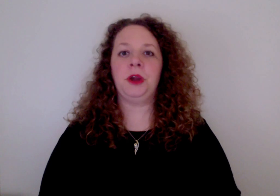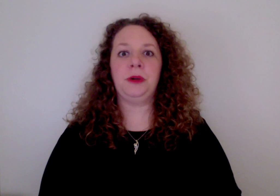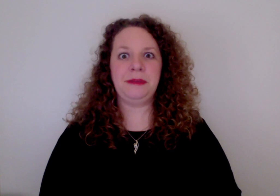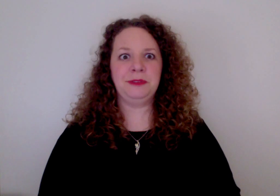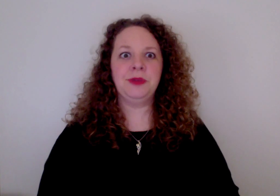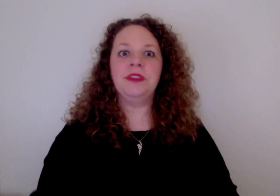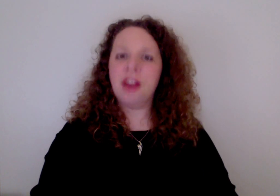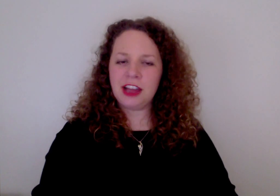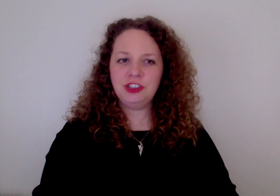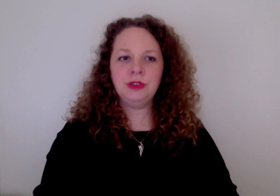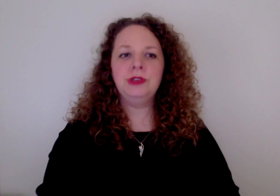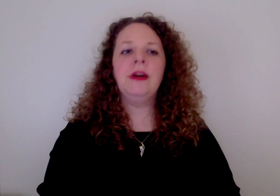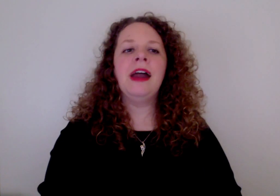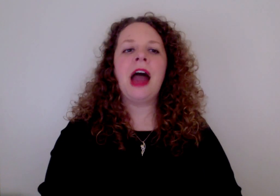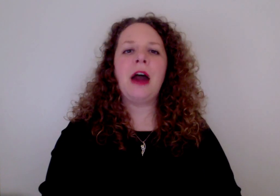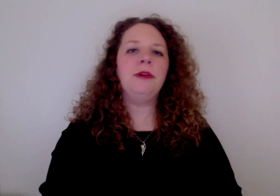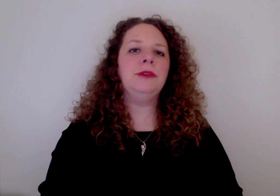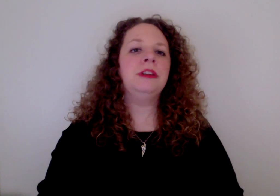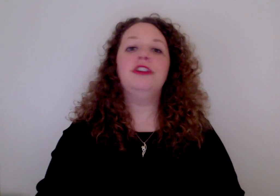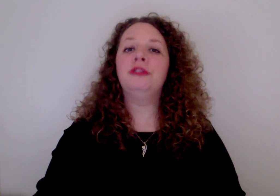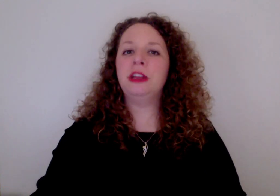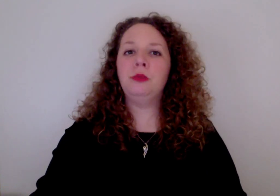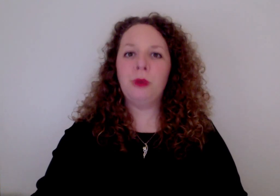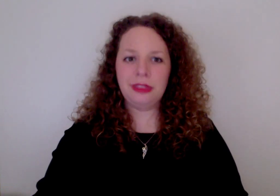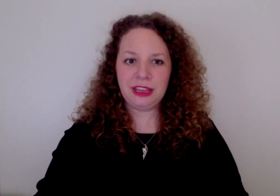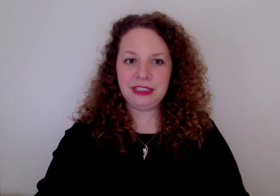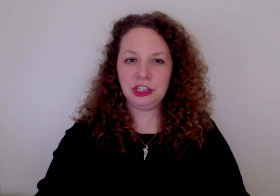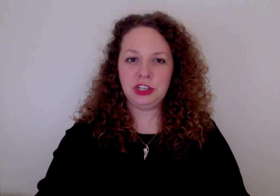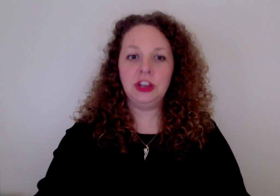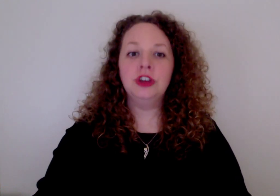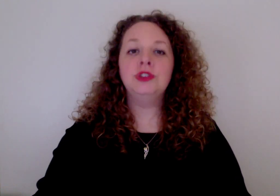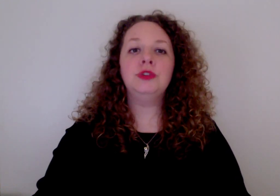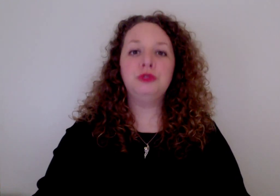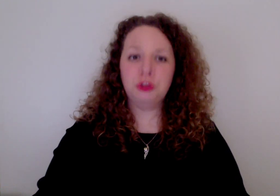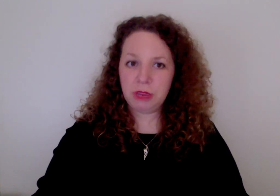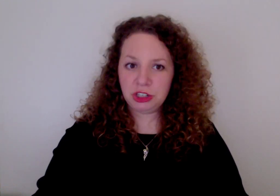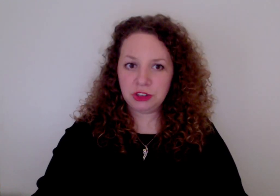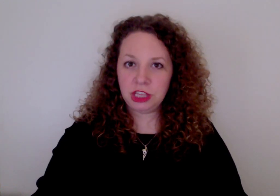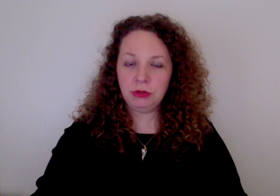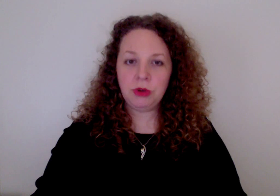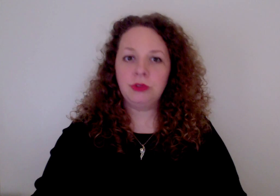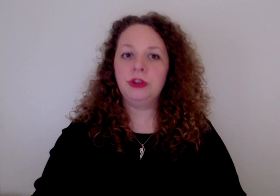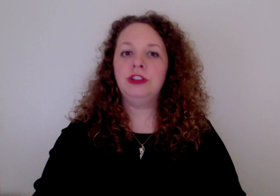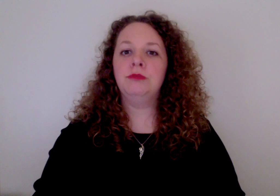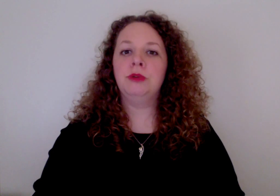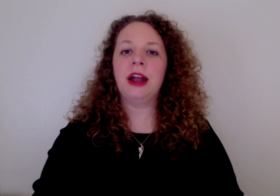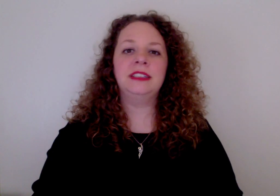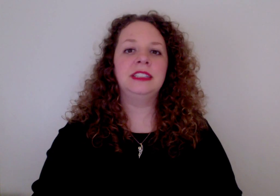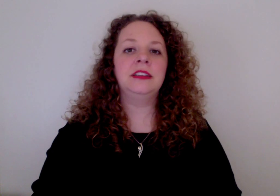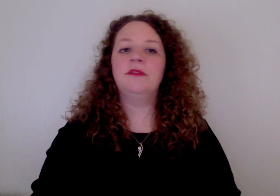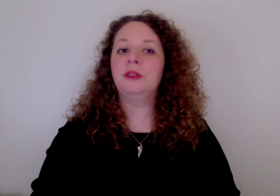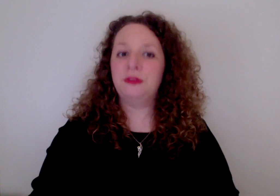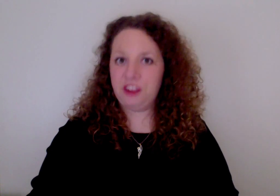Okay, so that shows you how you can agree with a condition. So do make sure that you go through and you practice with